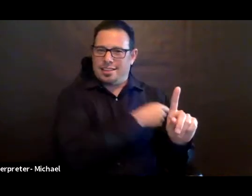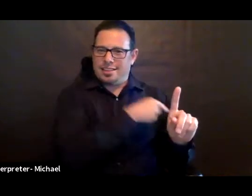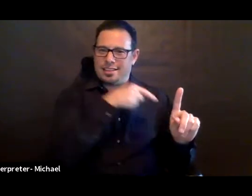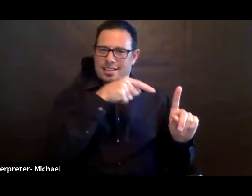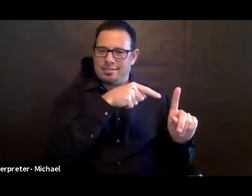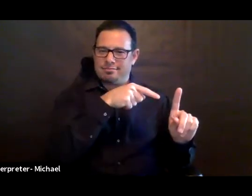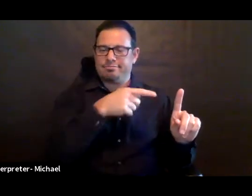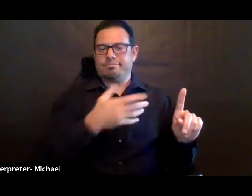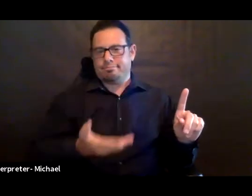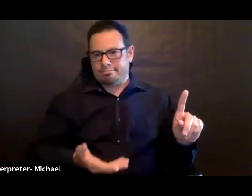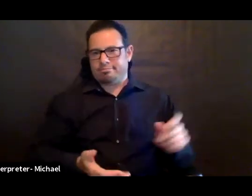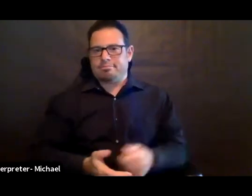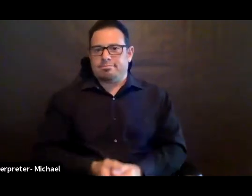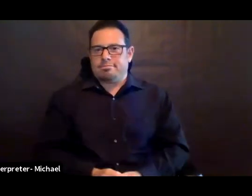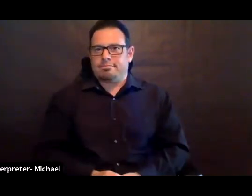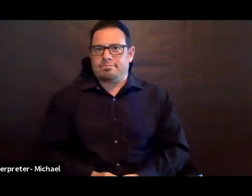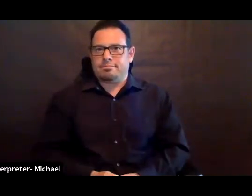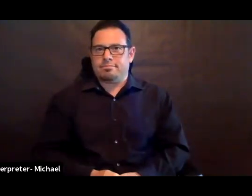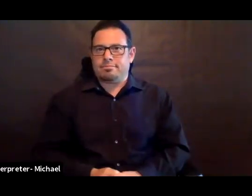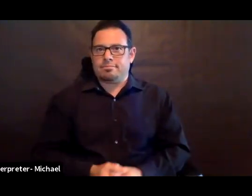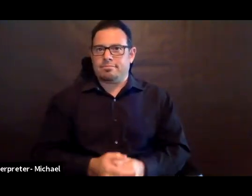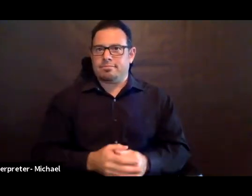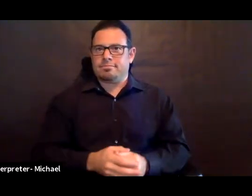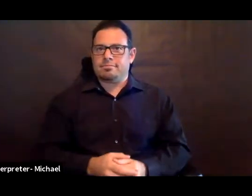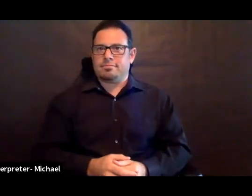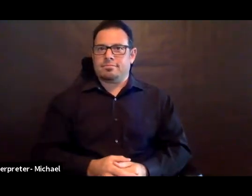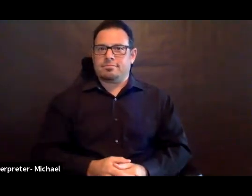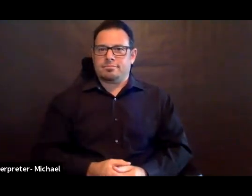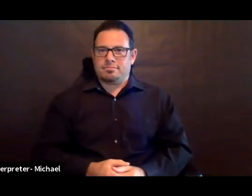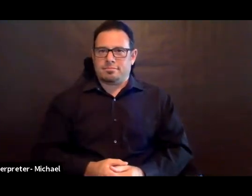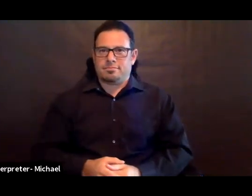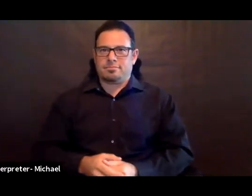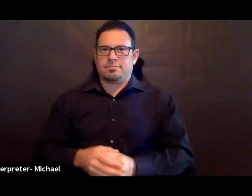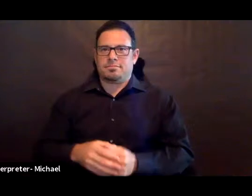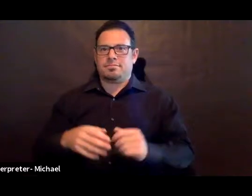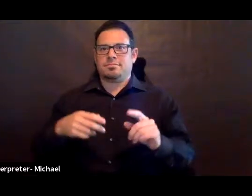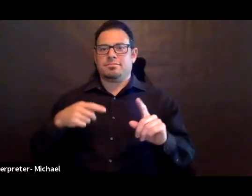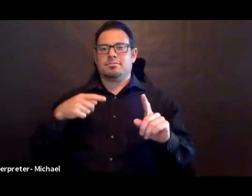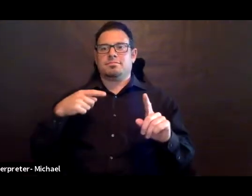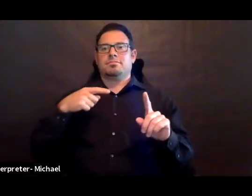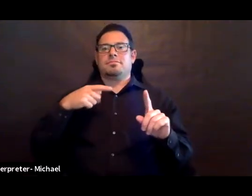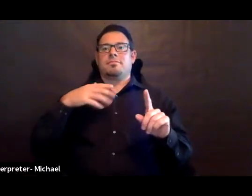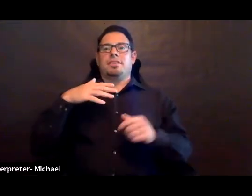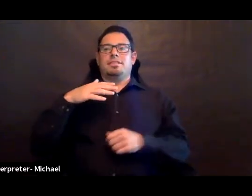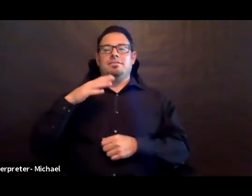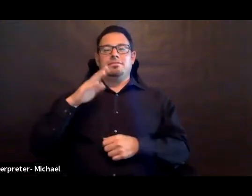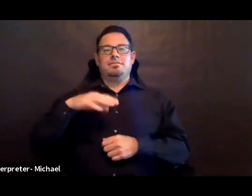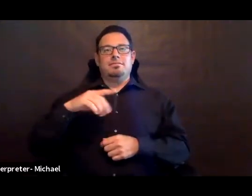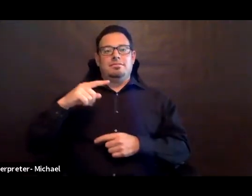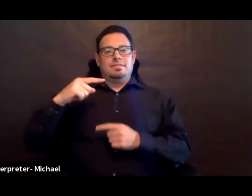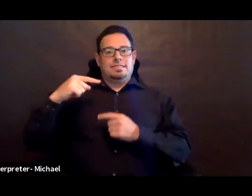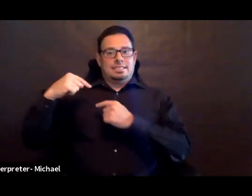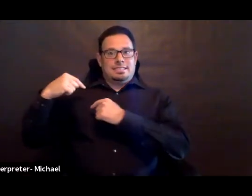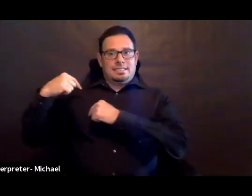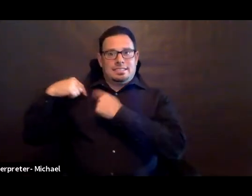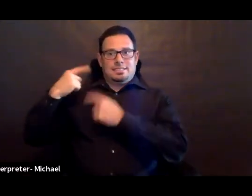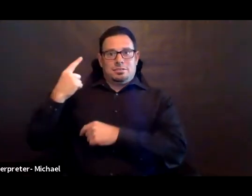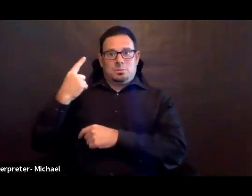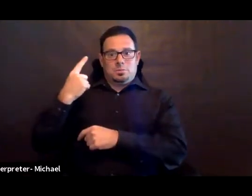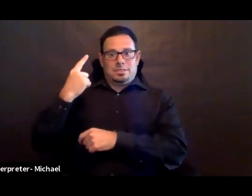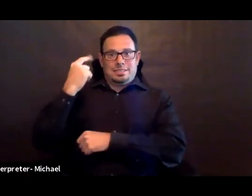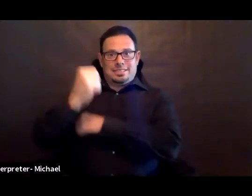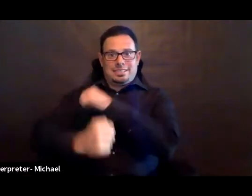same old COVID that you think of from a year ago. And we're hearing a lot of questions about